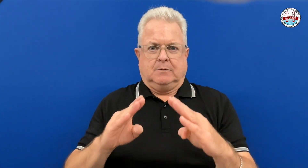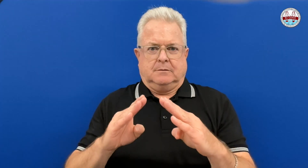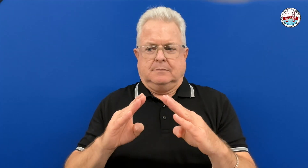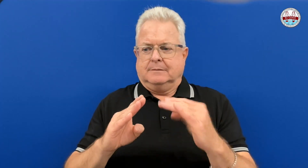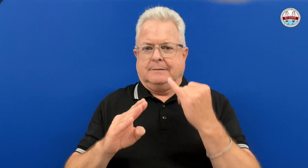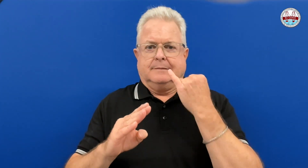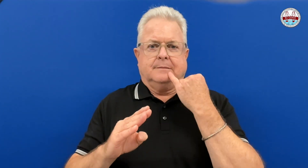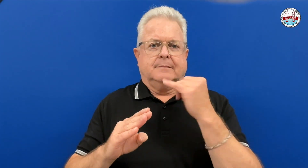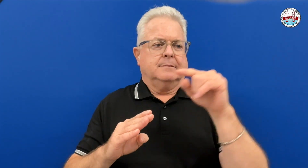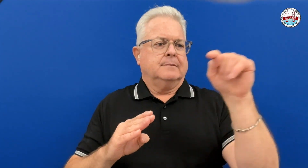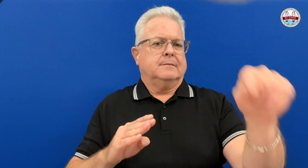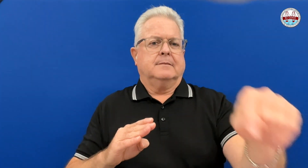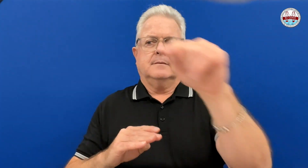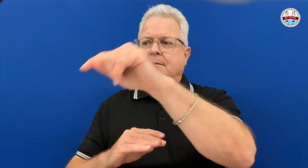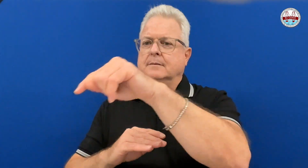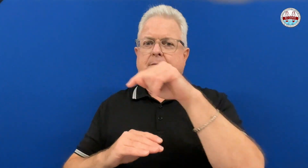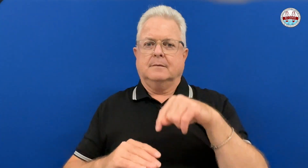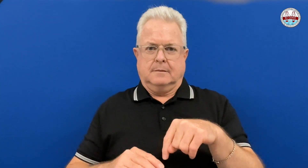if you're not in the same house at the same time.